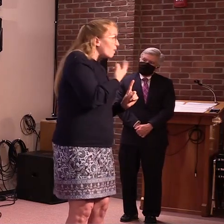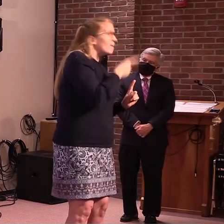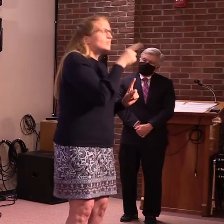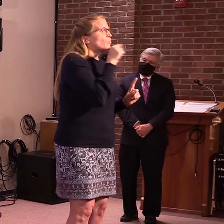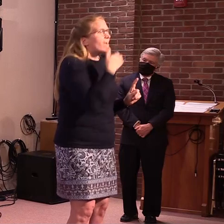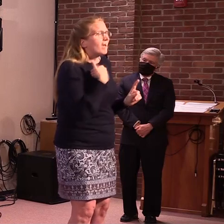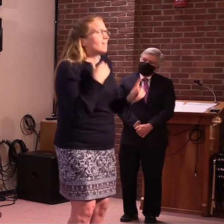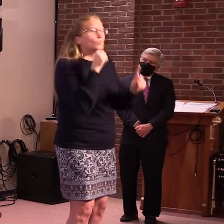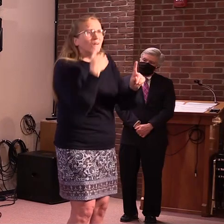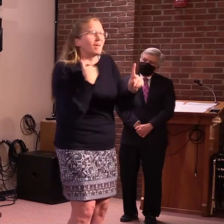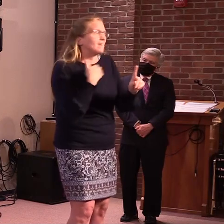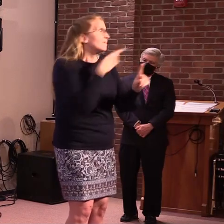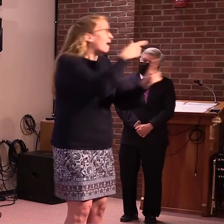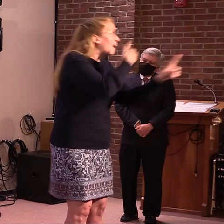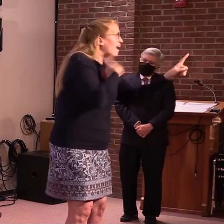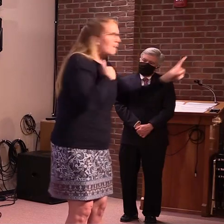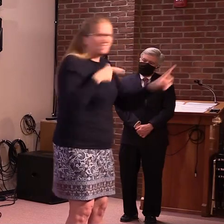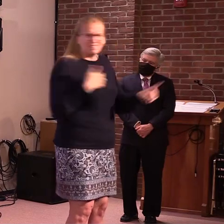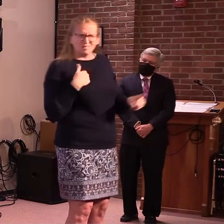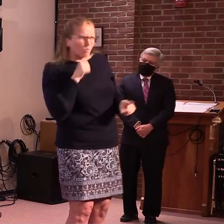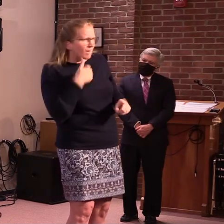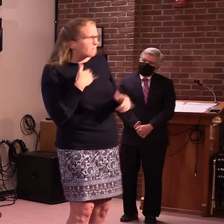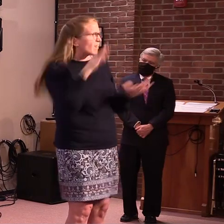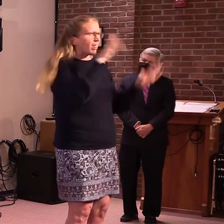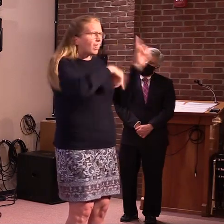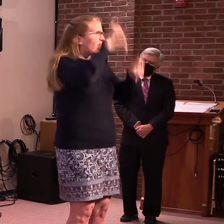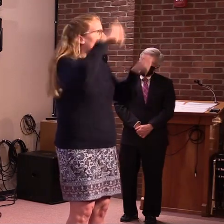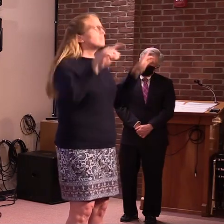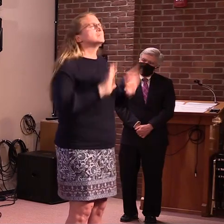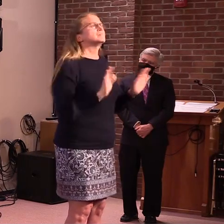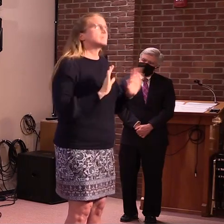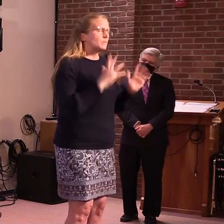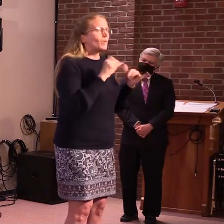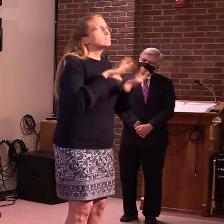date. In closing, I would just